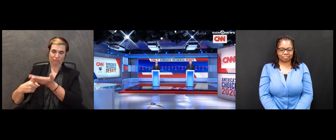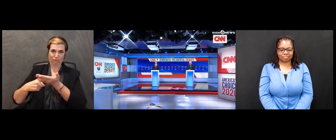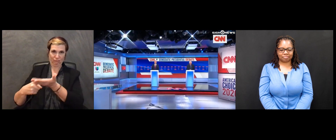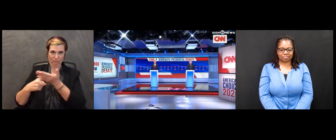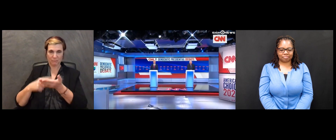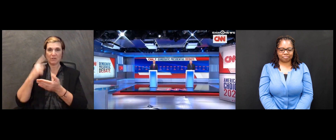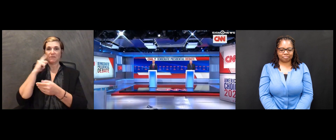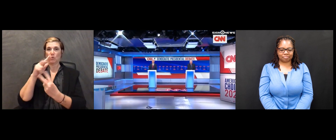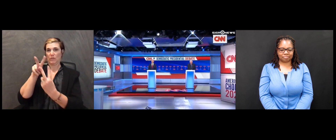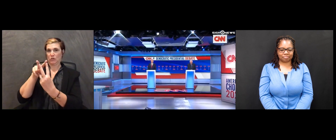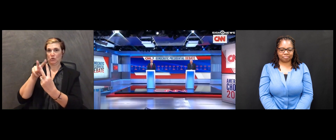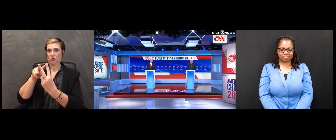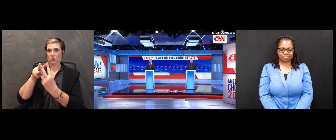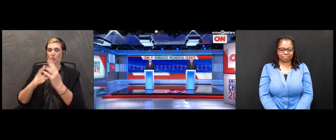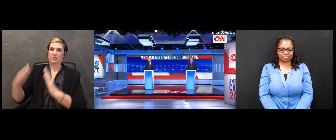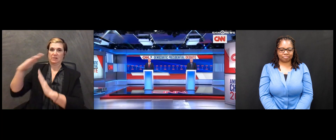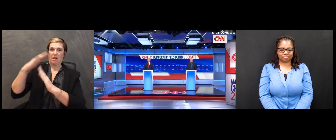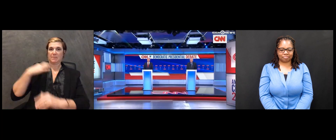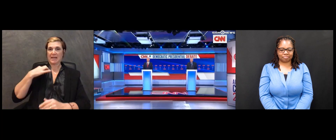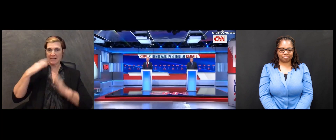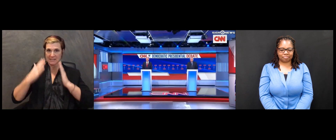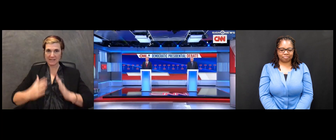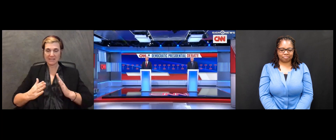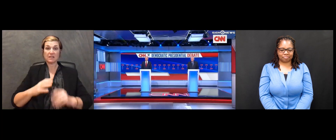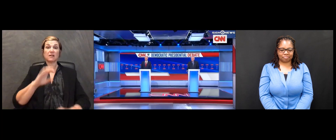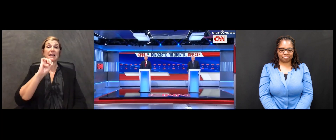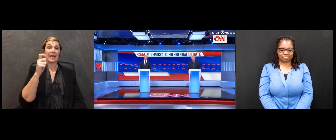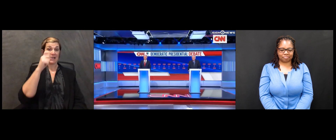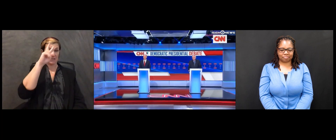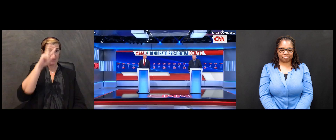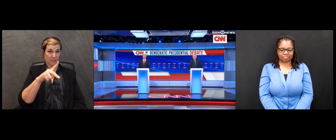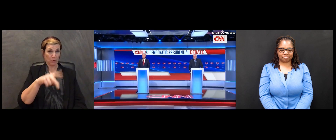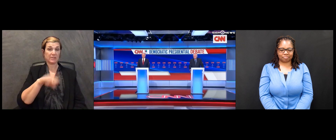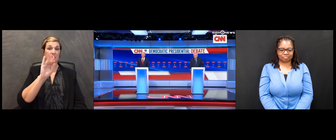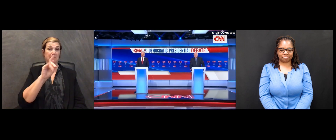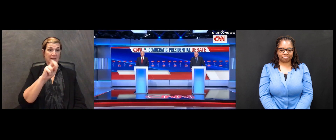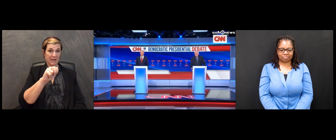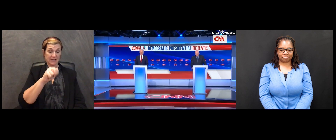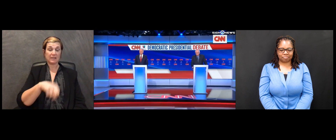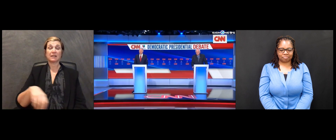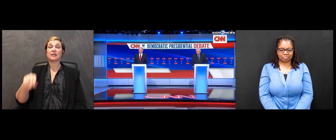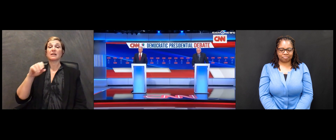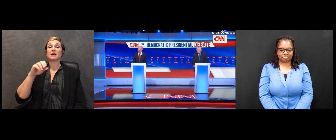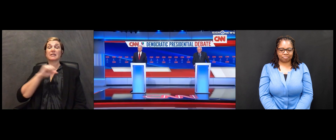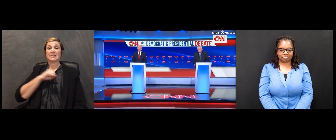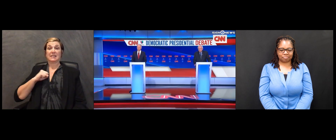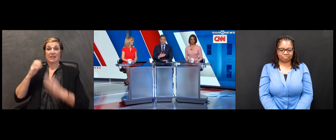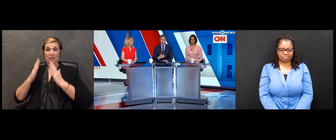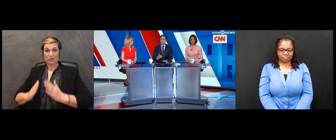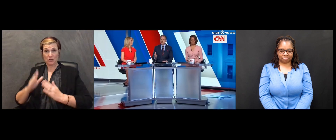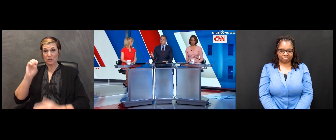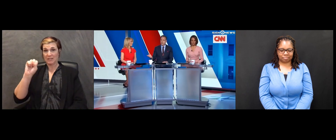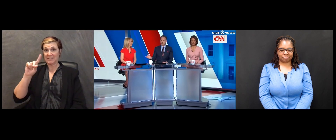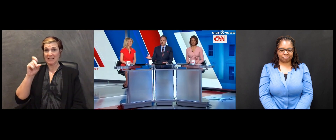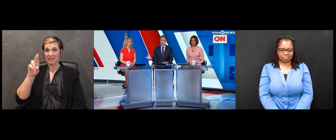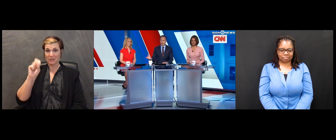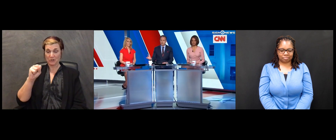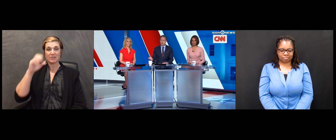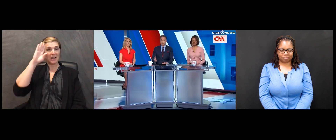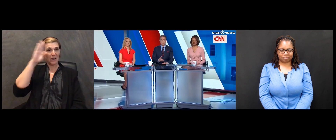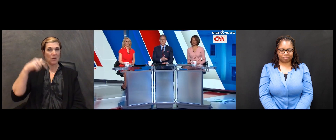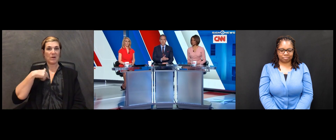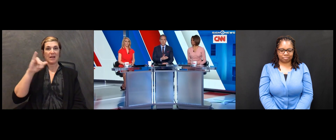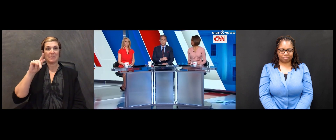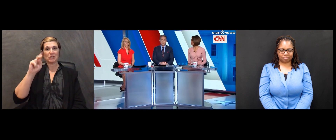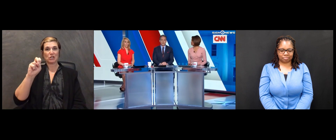nomination, former Vice President Joe Biden and Vermont Senator Bernie Sanders candidates. Welcome. It's good to have you. I'm Jake Tapper, along with CNN's Dana